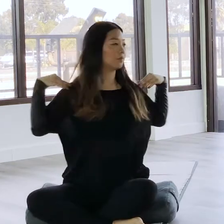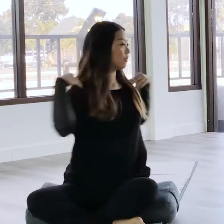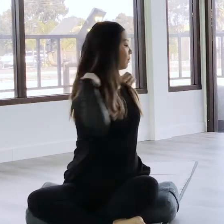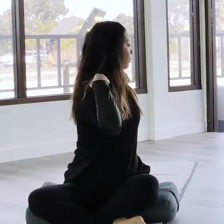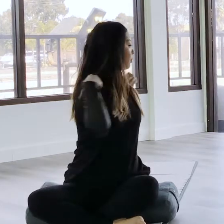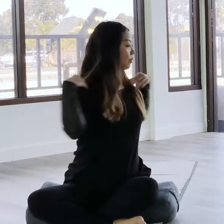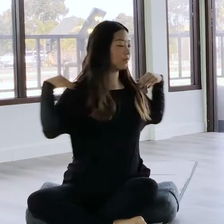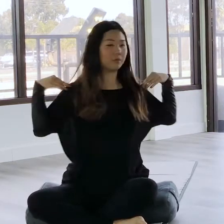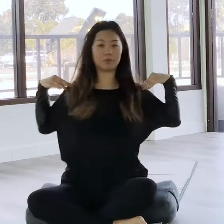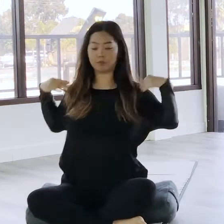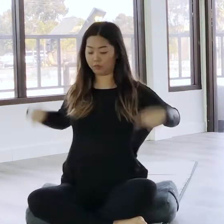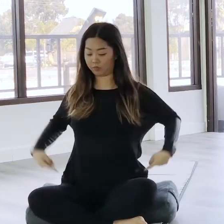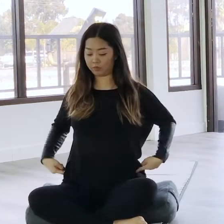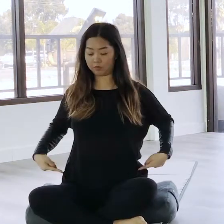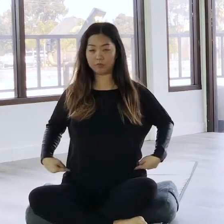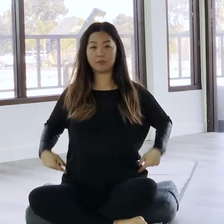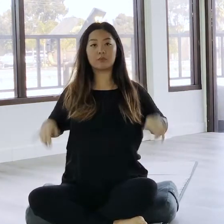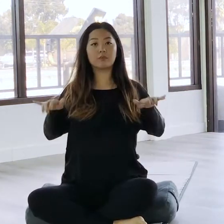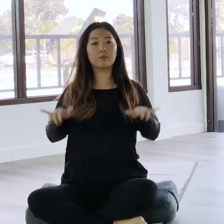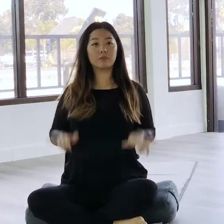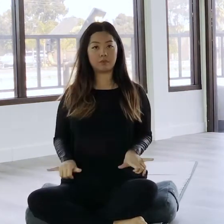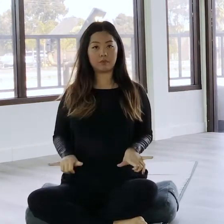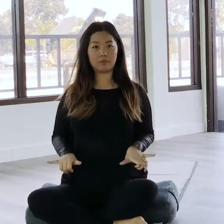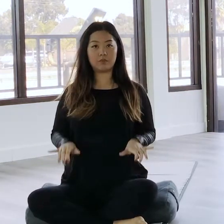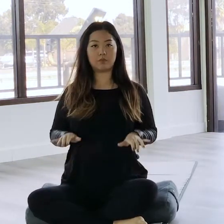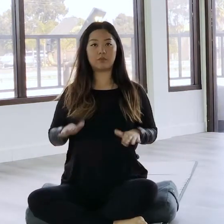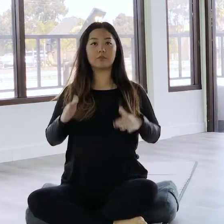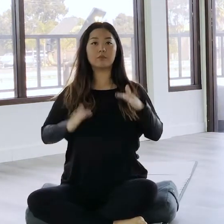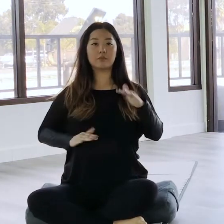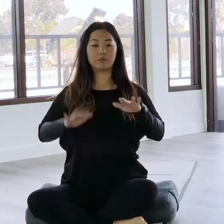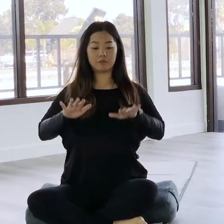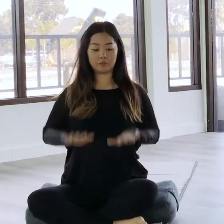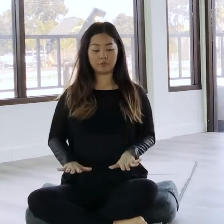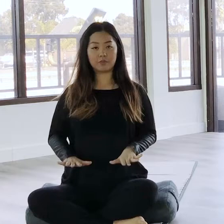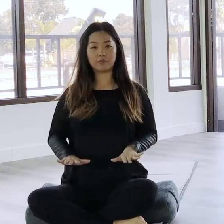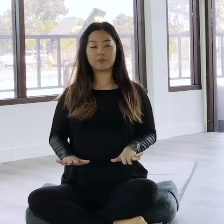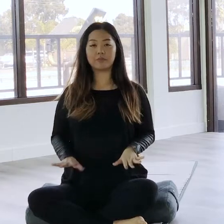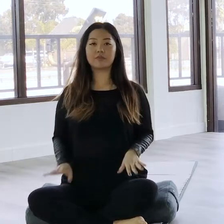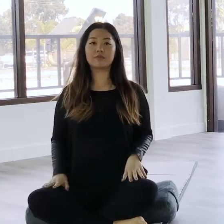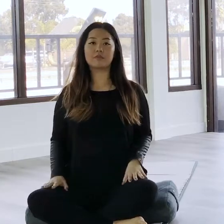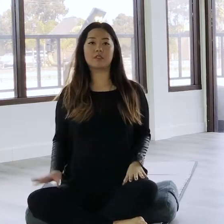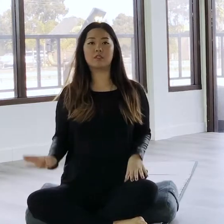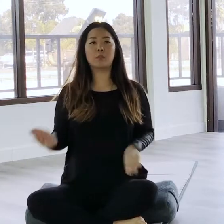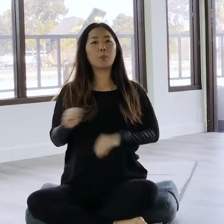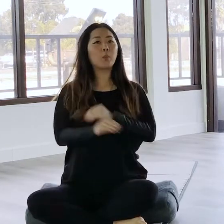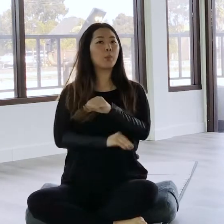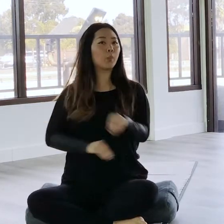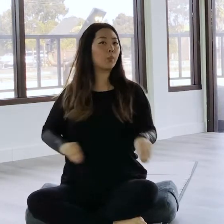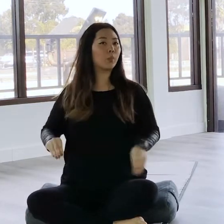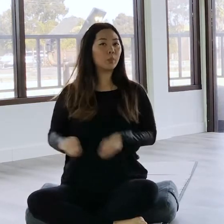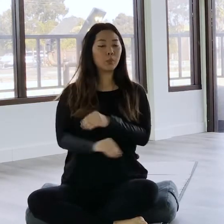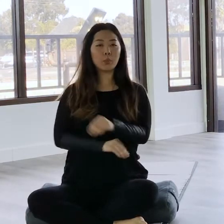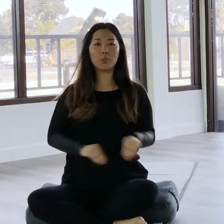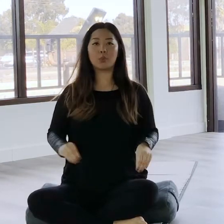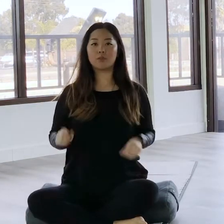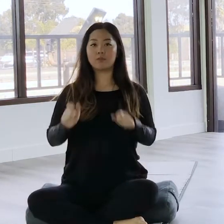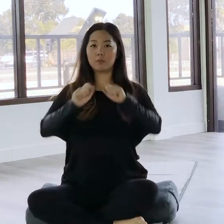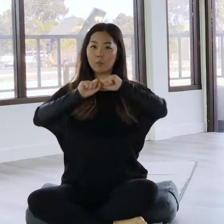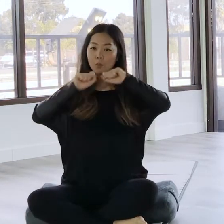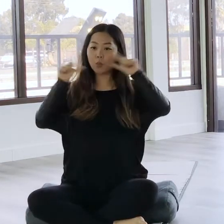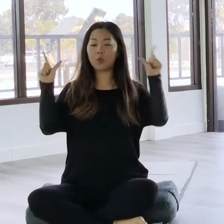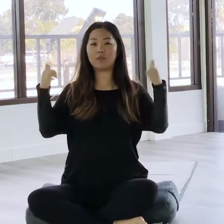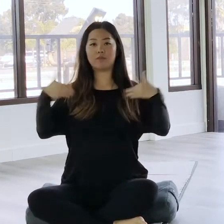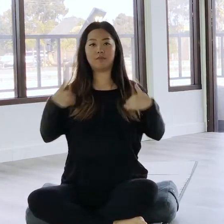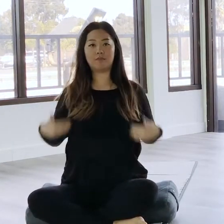keeping the hips grounded. Creating a couple of just movements, just weighting the body up.